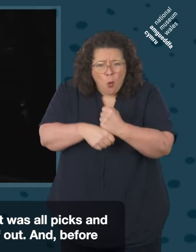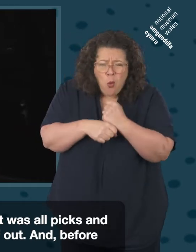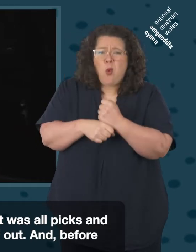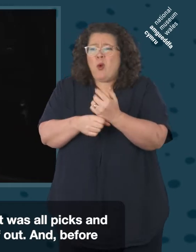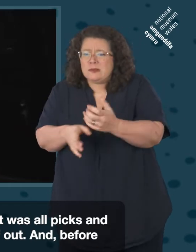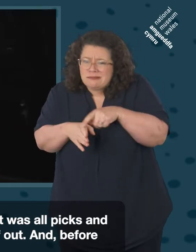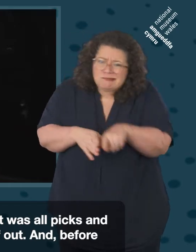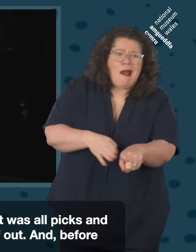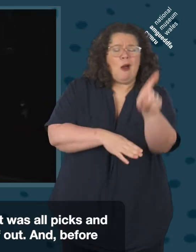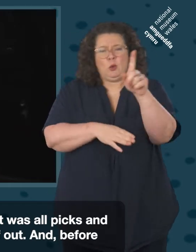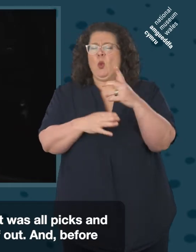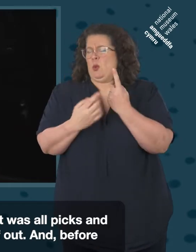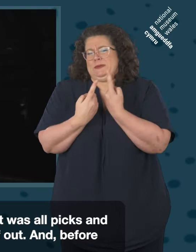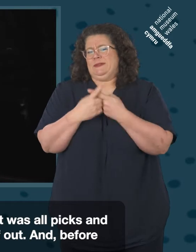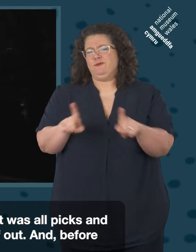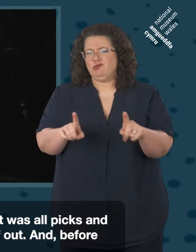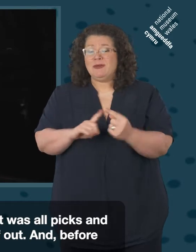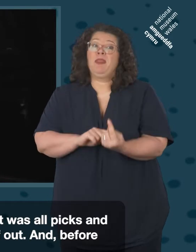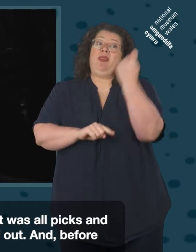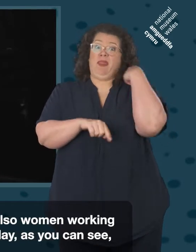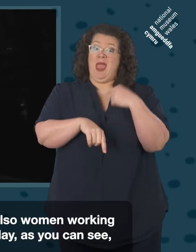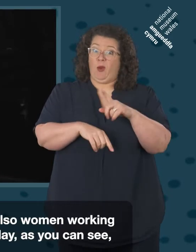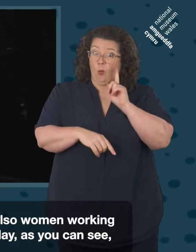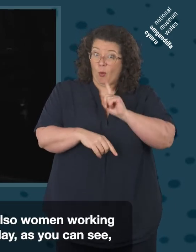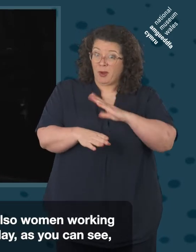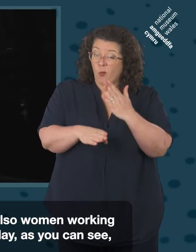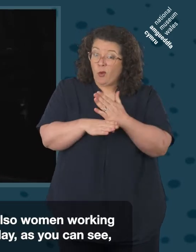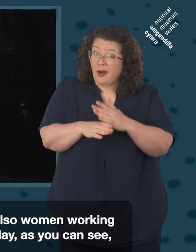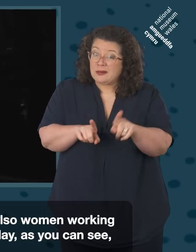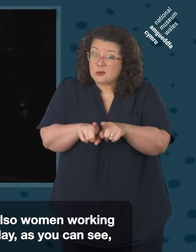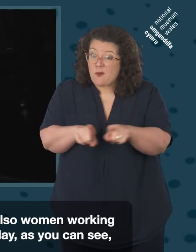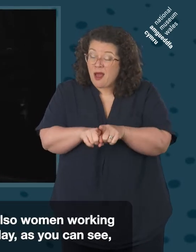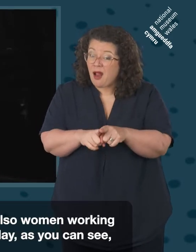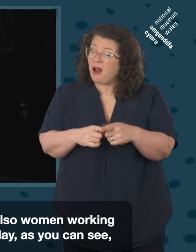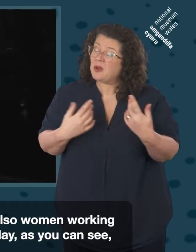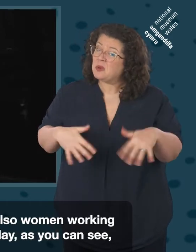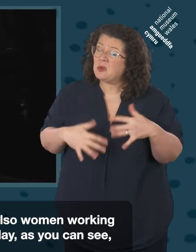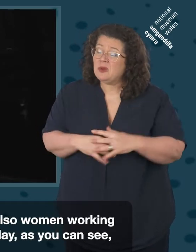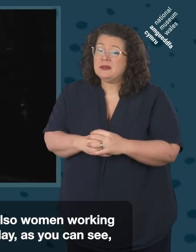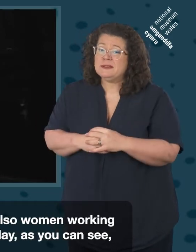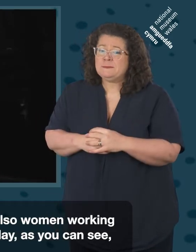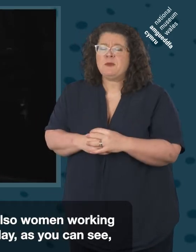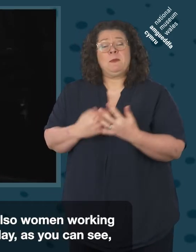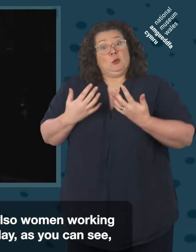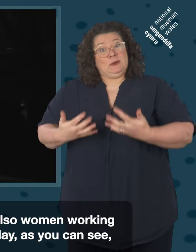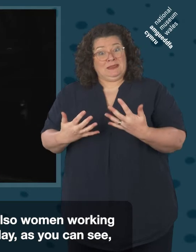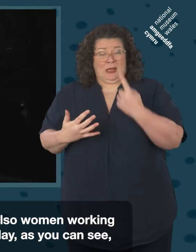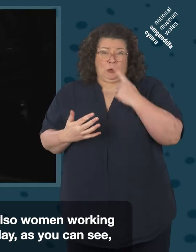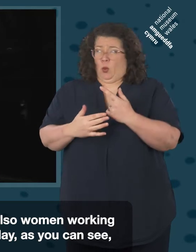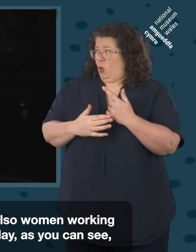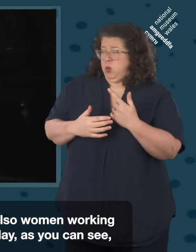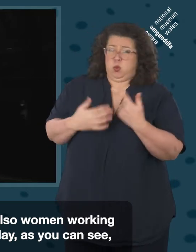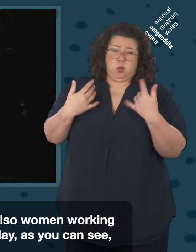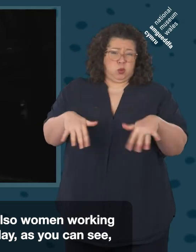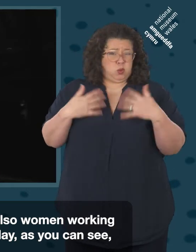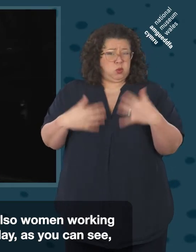shovels, horses taking stuff out. And before his day, of course, there was also women working on the coal face itself. But